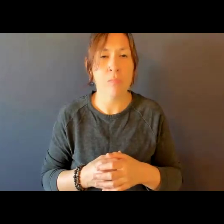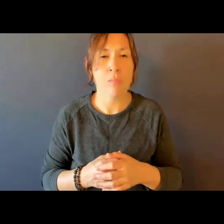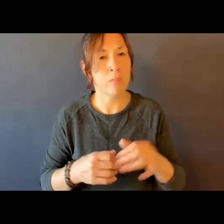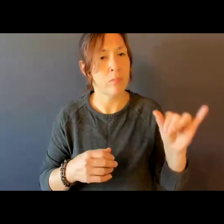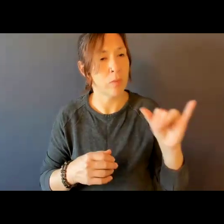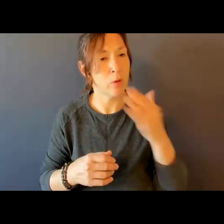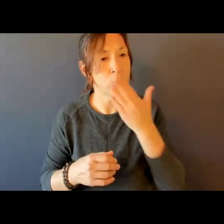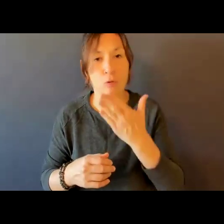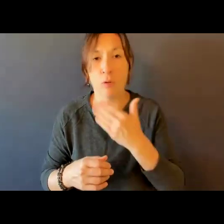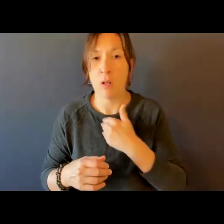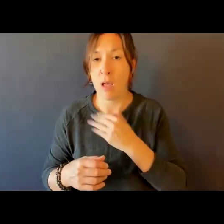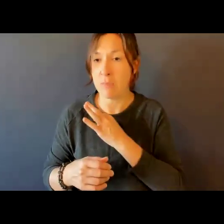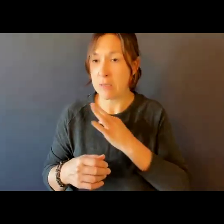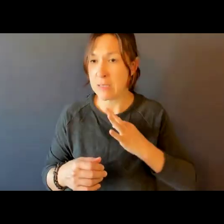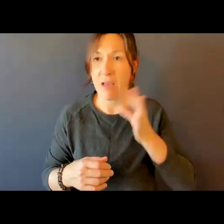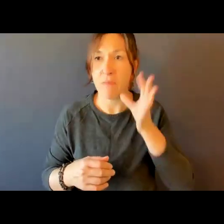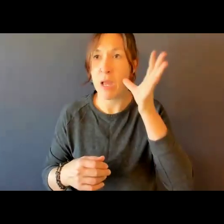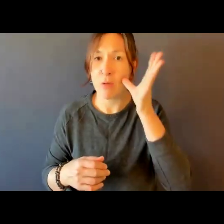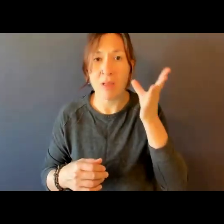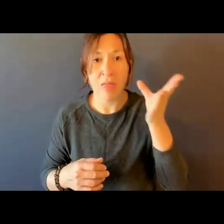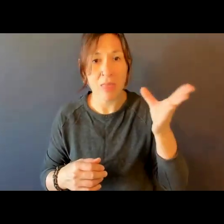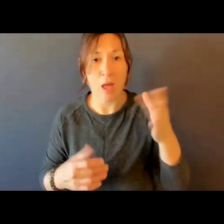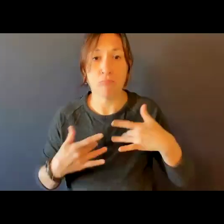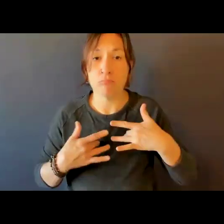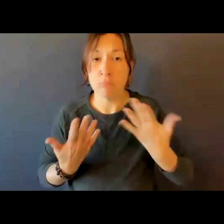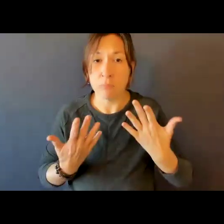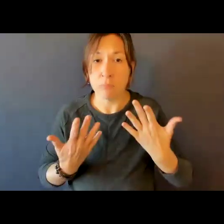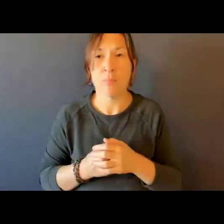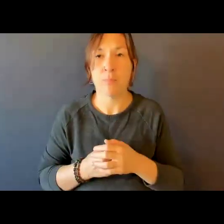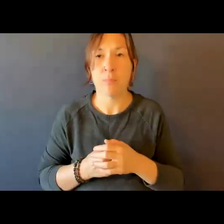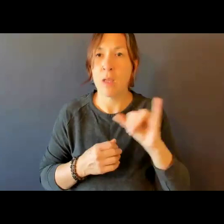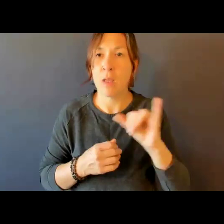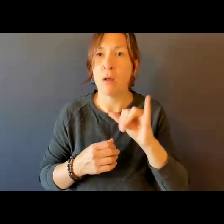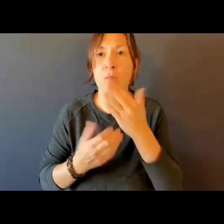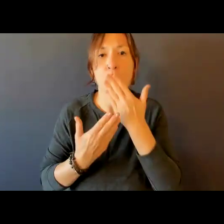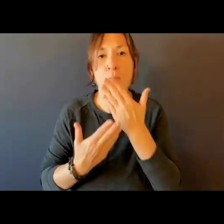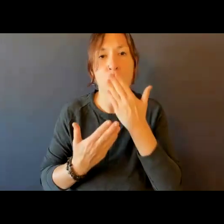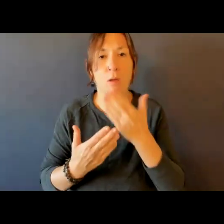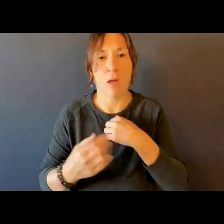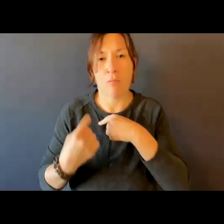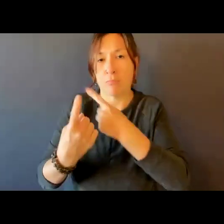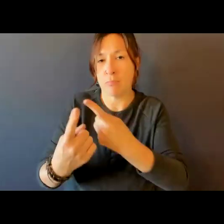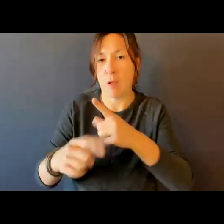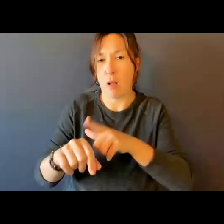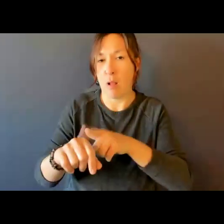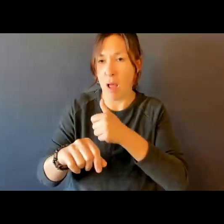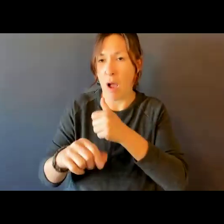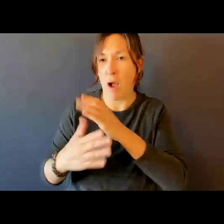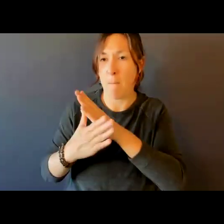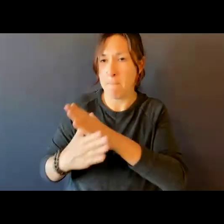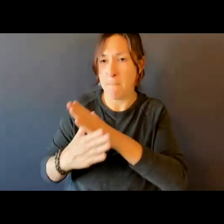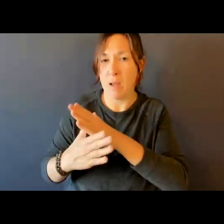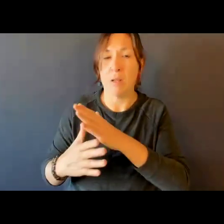parents that were there in attendance. I'm grateful also for longtime partnerships that we have with Edvestors and their